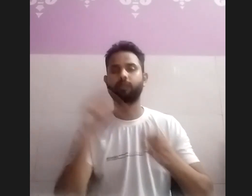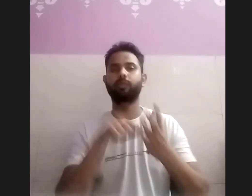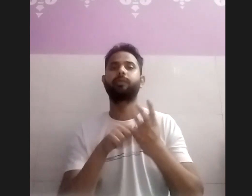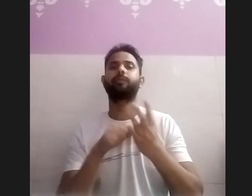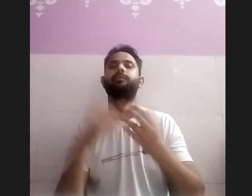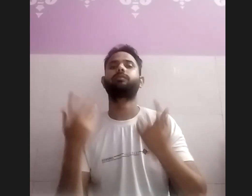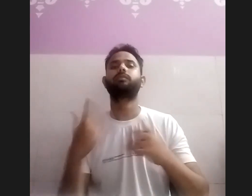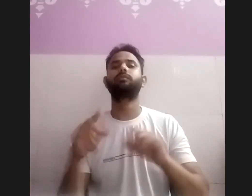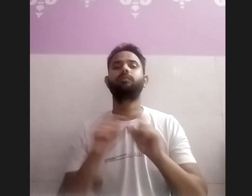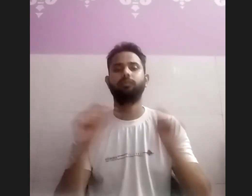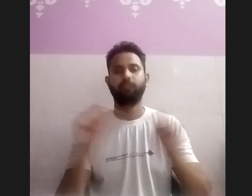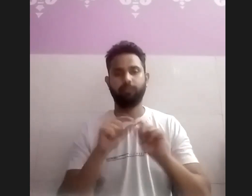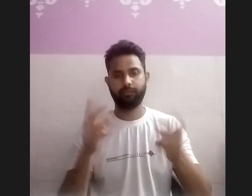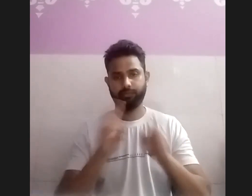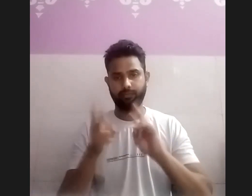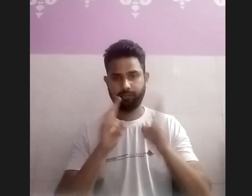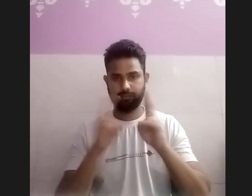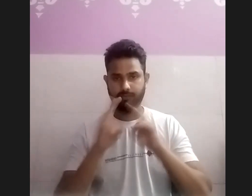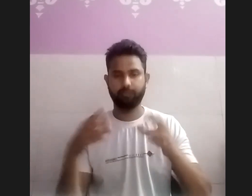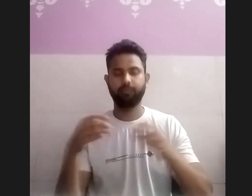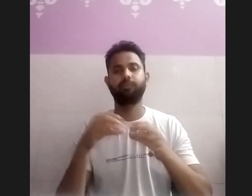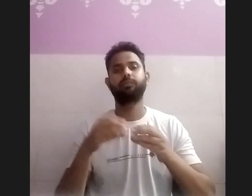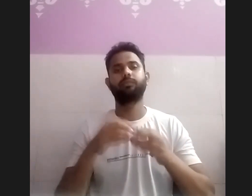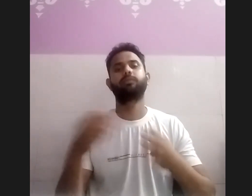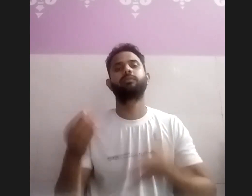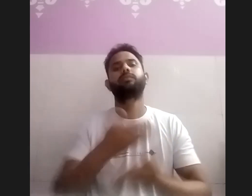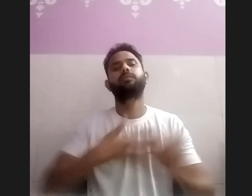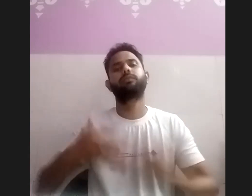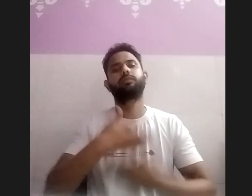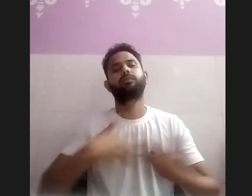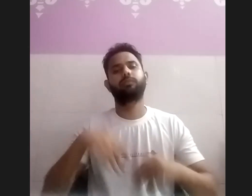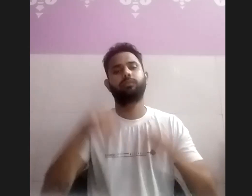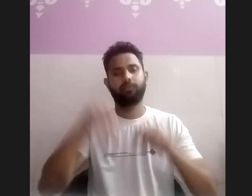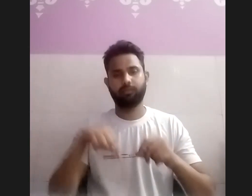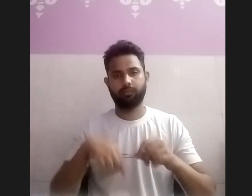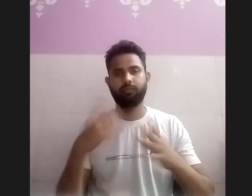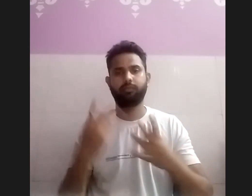add? So talking about the role of social media, shall I put up right now or later?